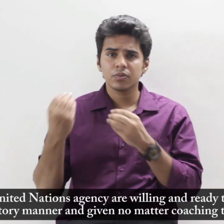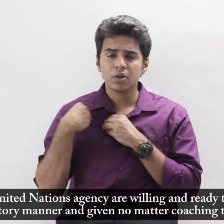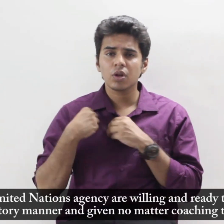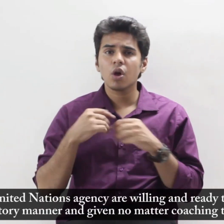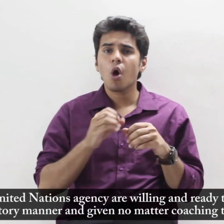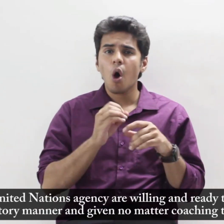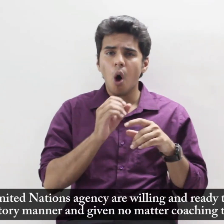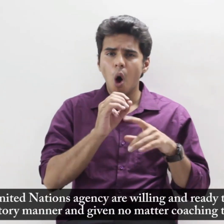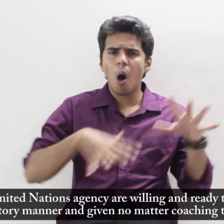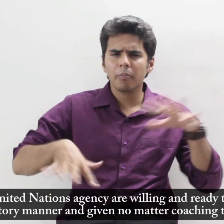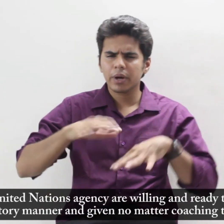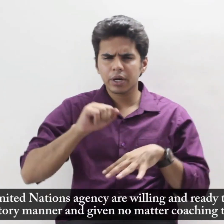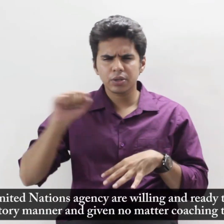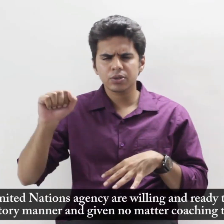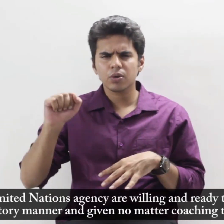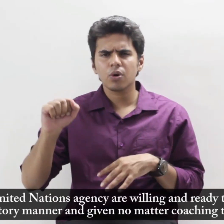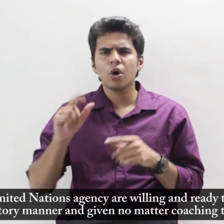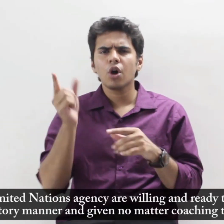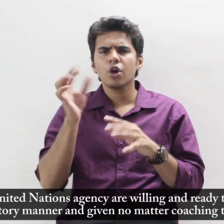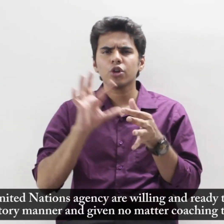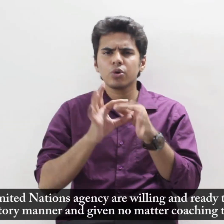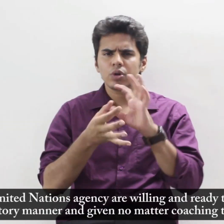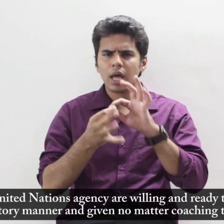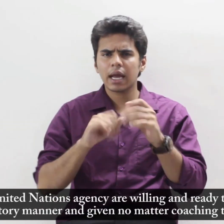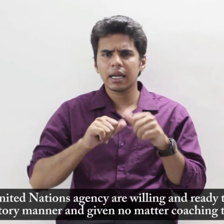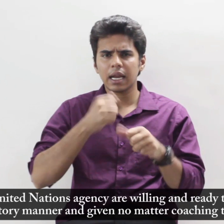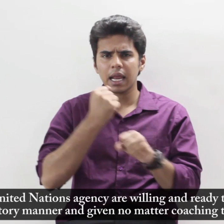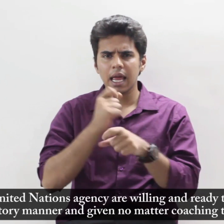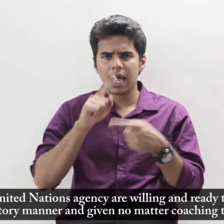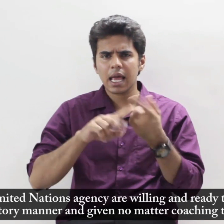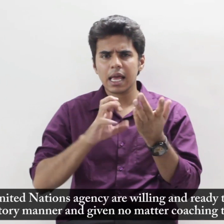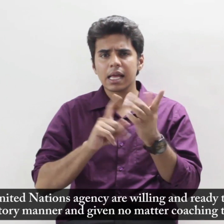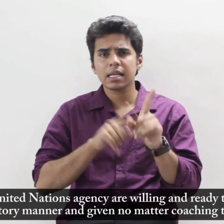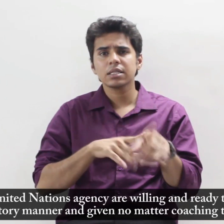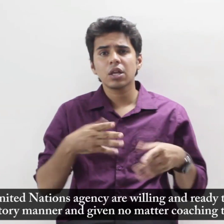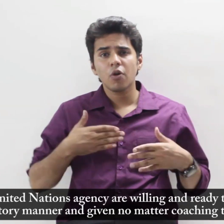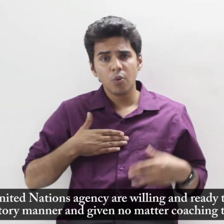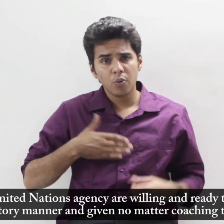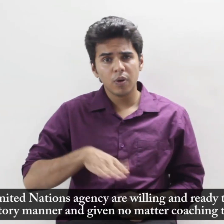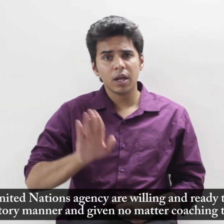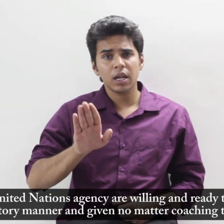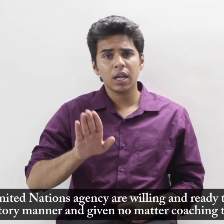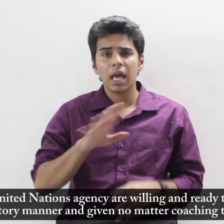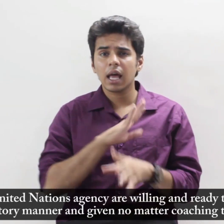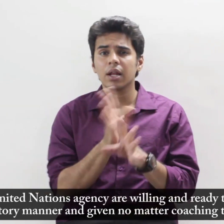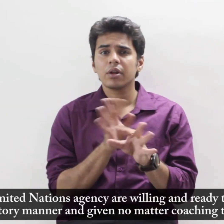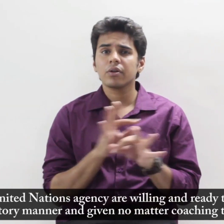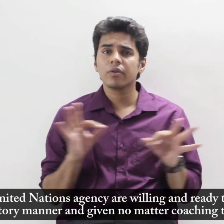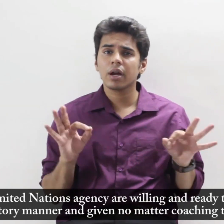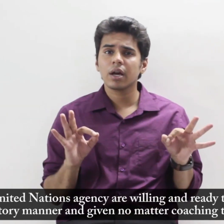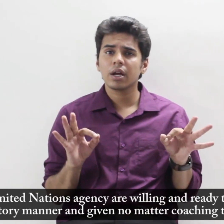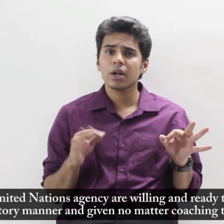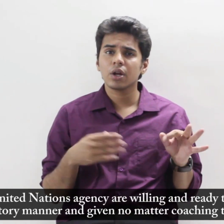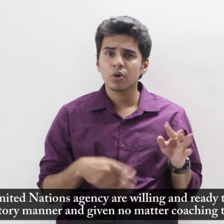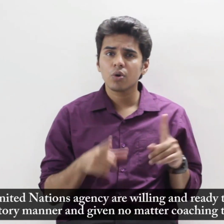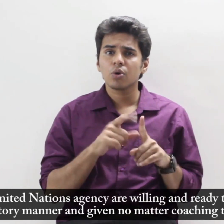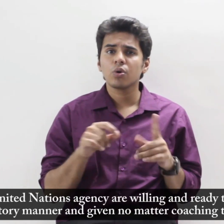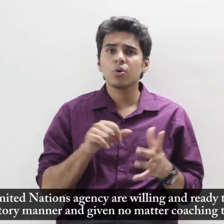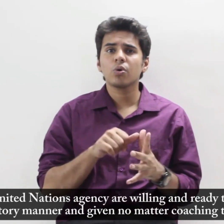Operators United Nations Agency are willing and ready to do the add a satisfactory manner and give no